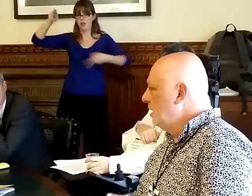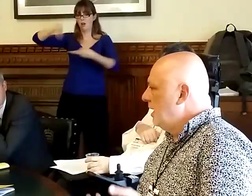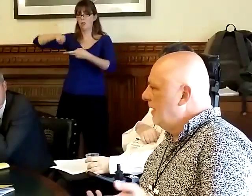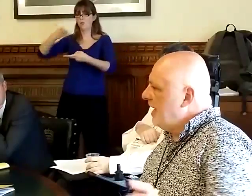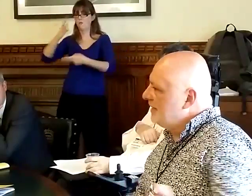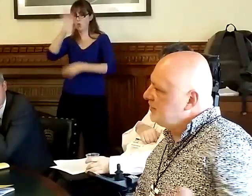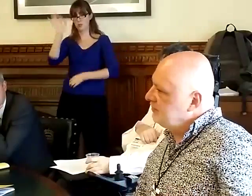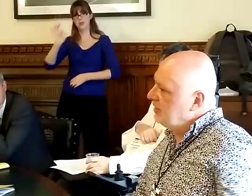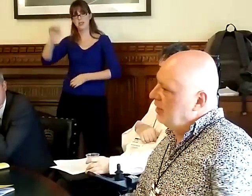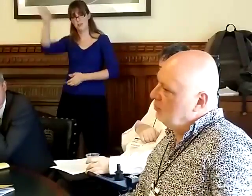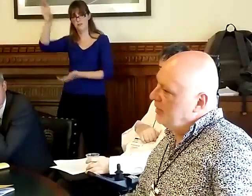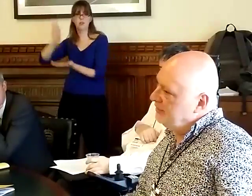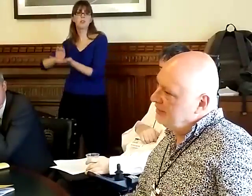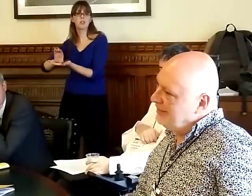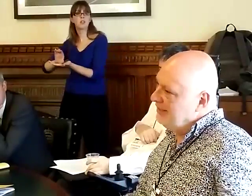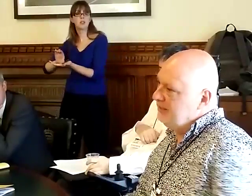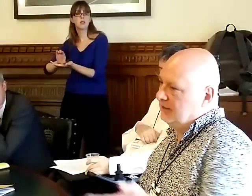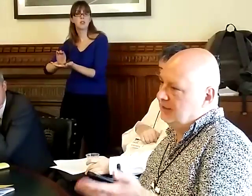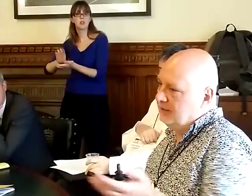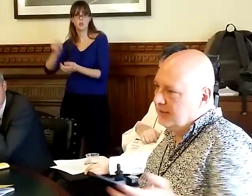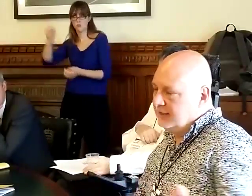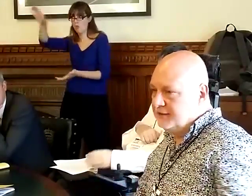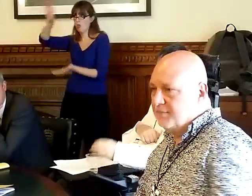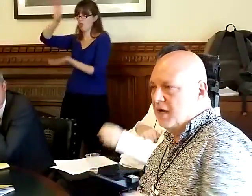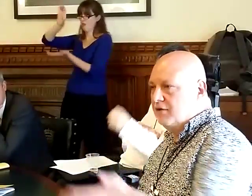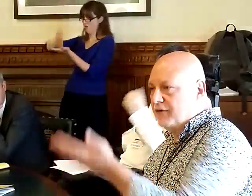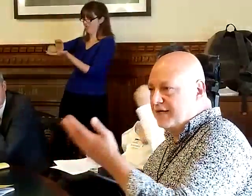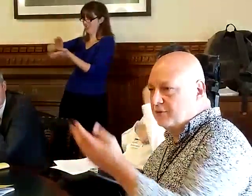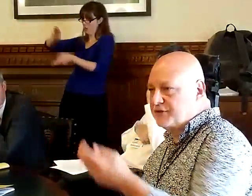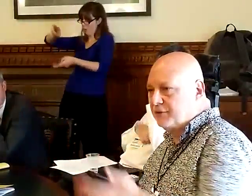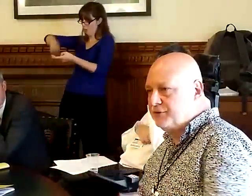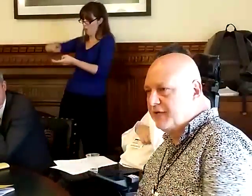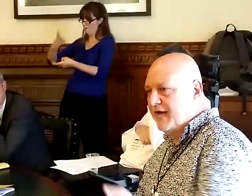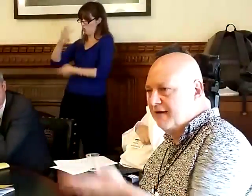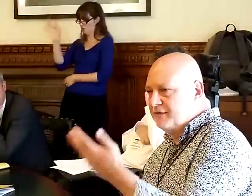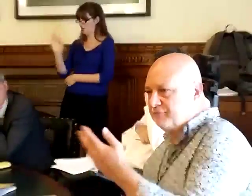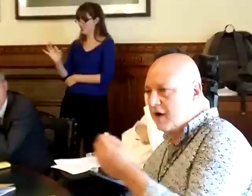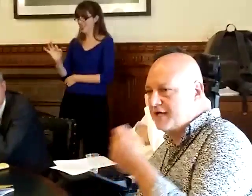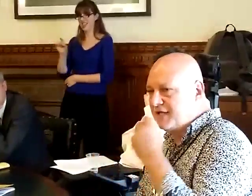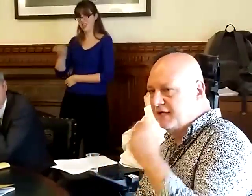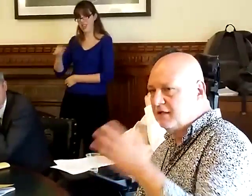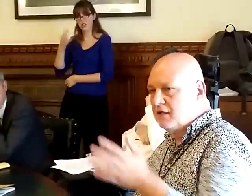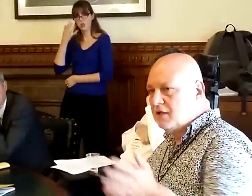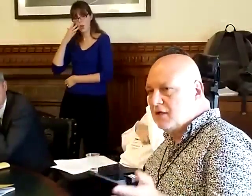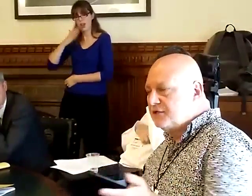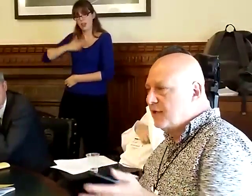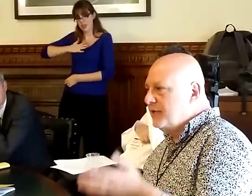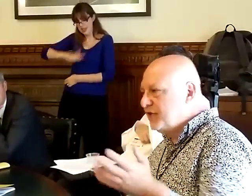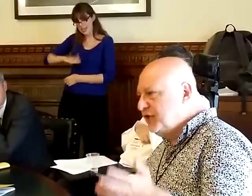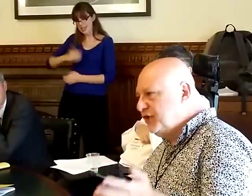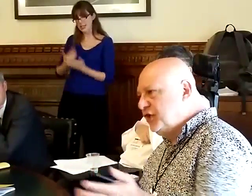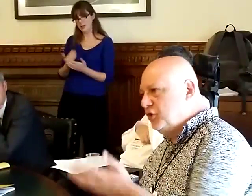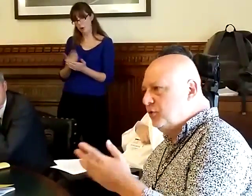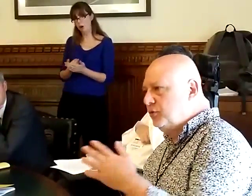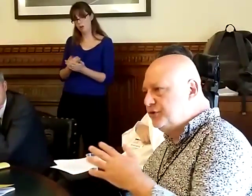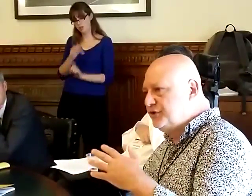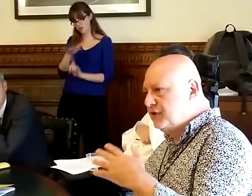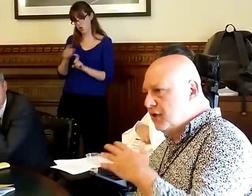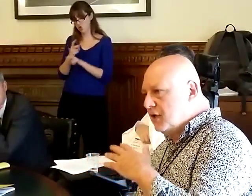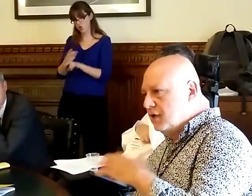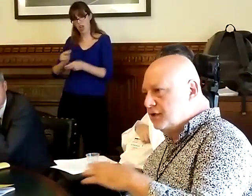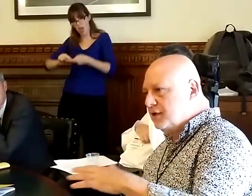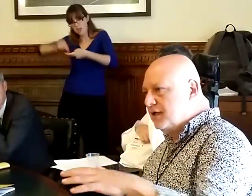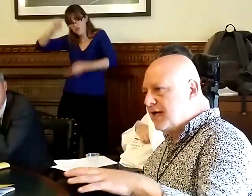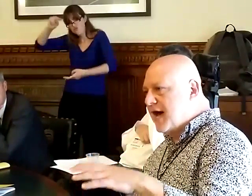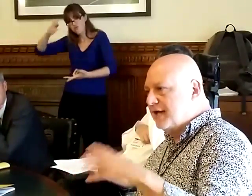funding. And that's at a time where the need and the demand for adult social care is rising. So it's a